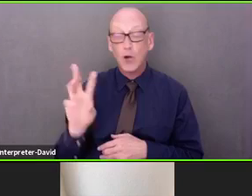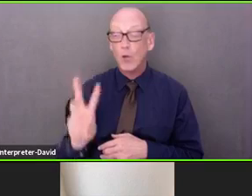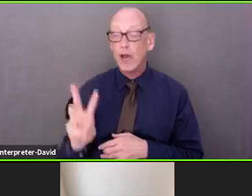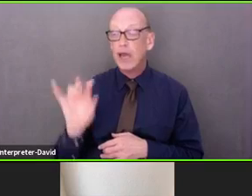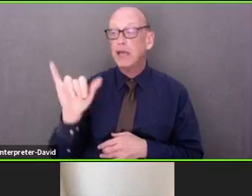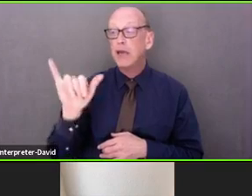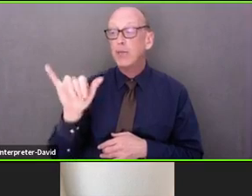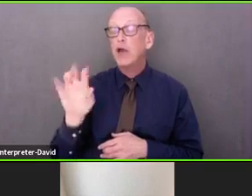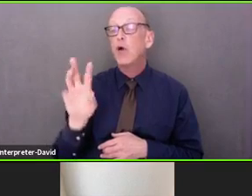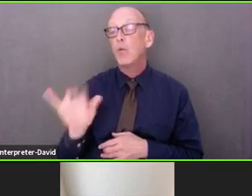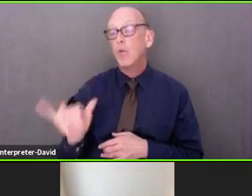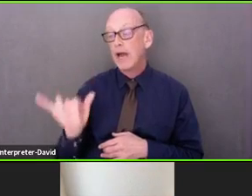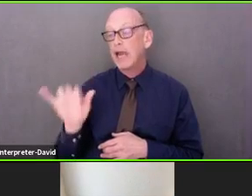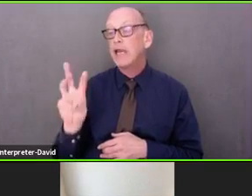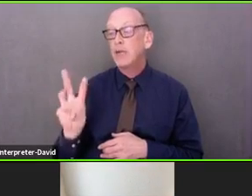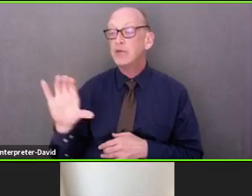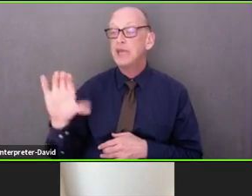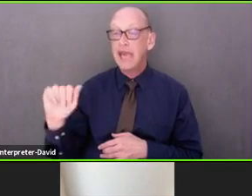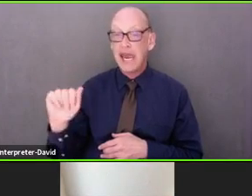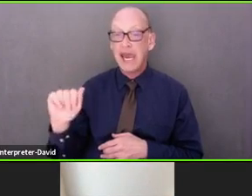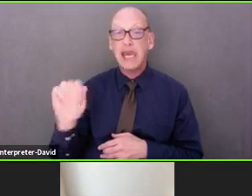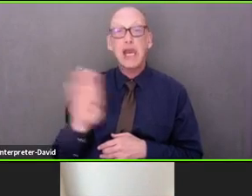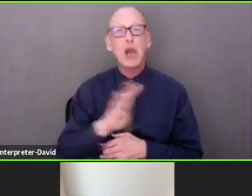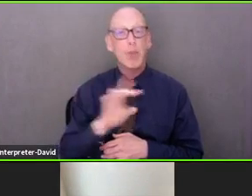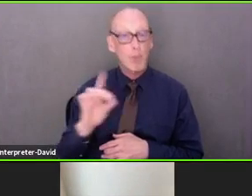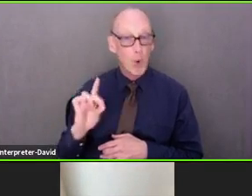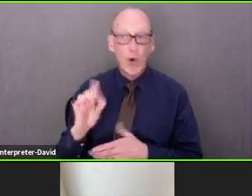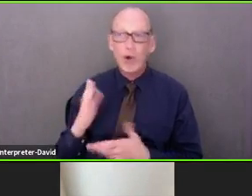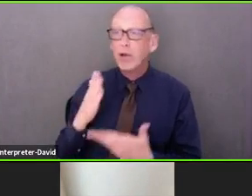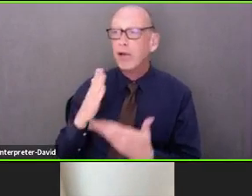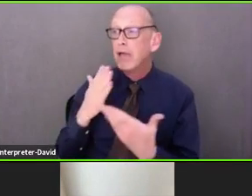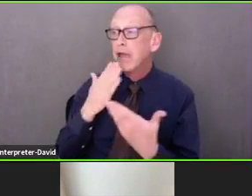YWCA Board of Directors. Karen, we're glad to have you here.